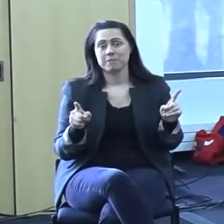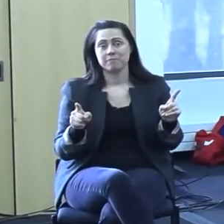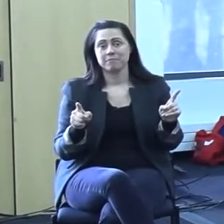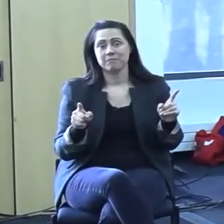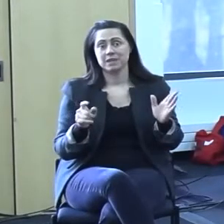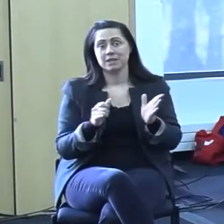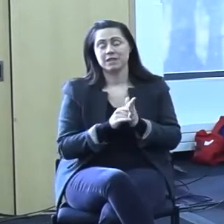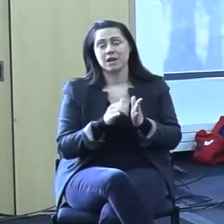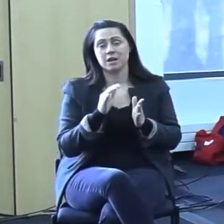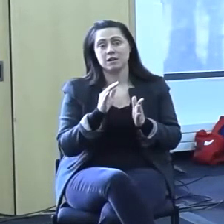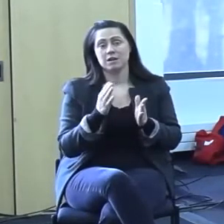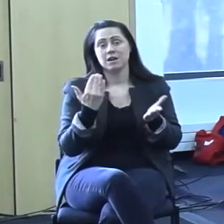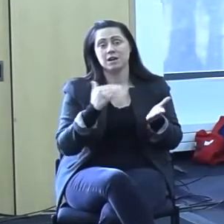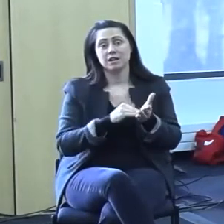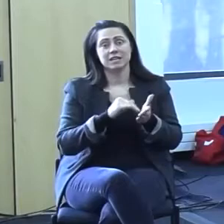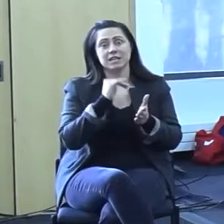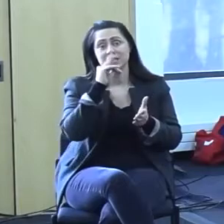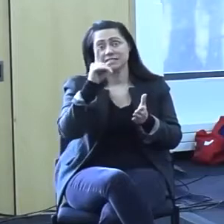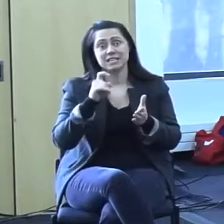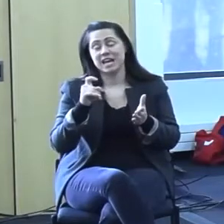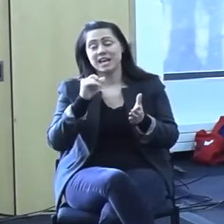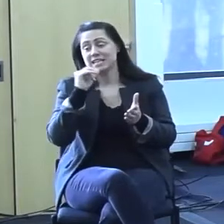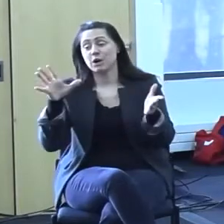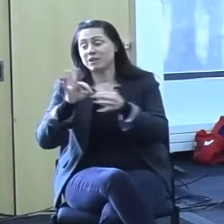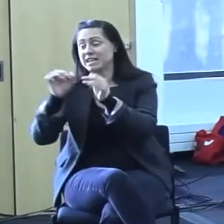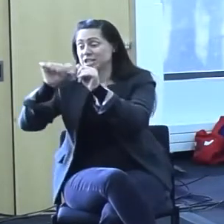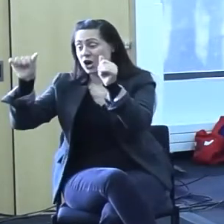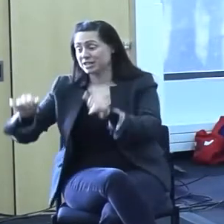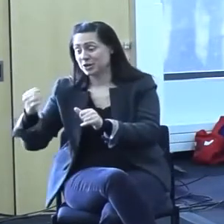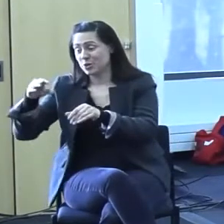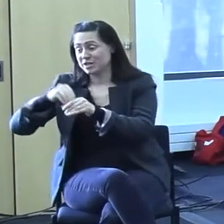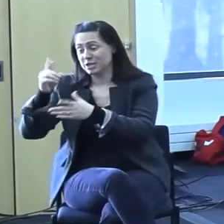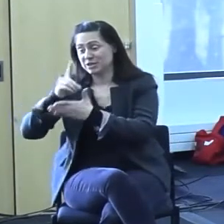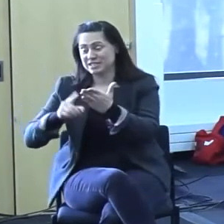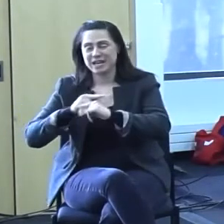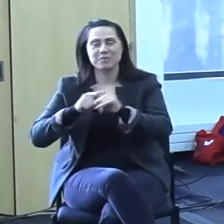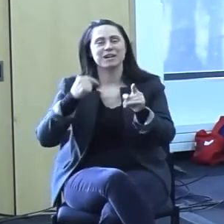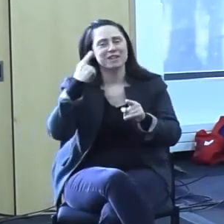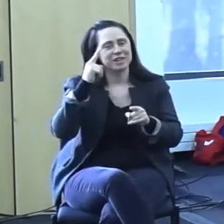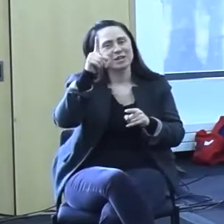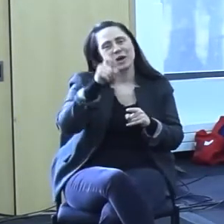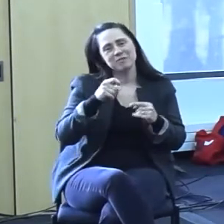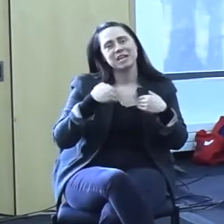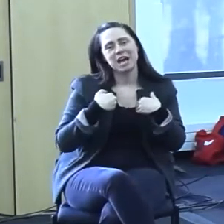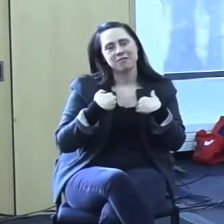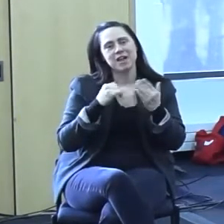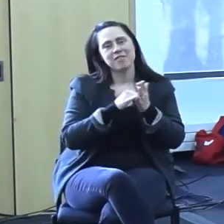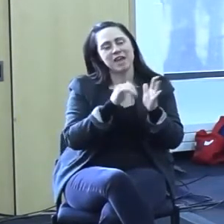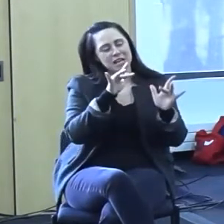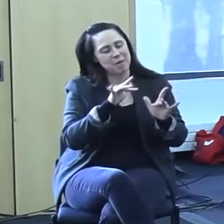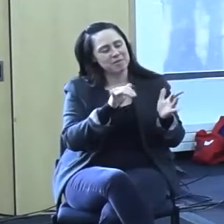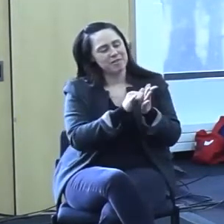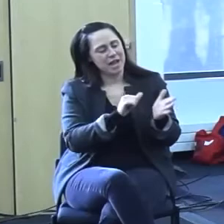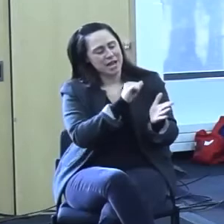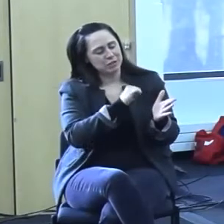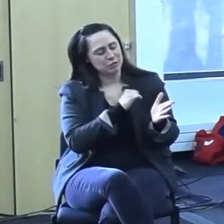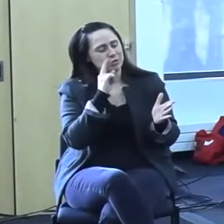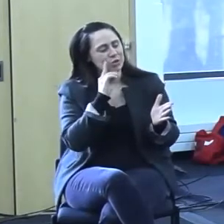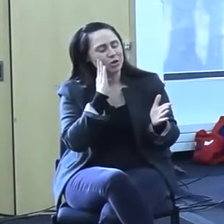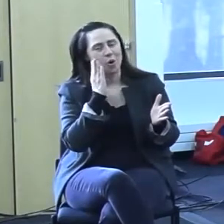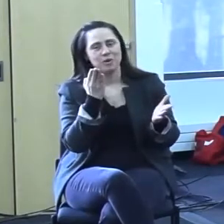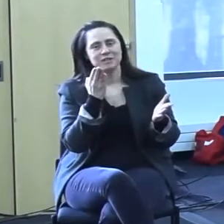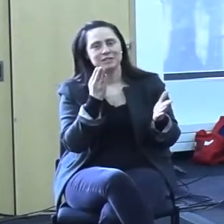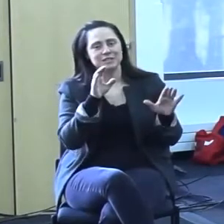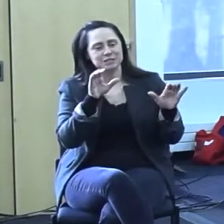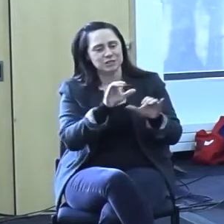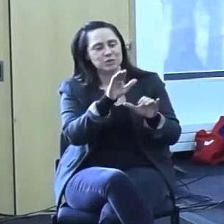will be one of, again, doesn't have to do anything with architecture or interior design, but I think you have to have that empathy and that belief in order to do your